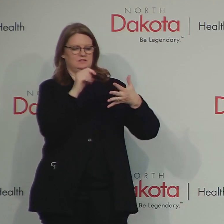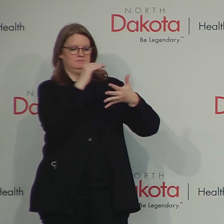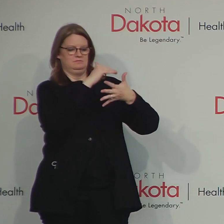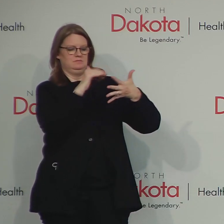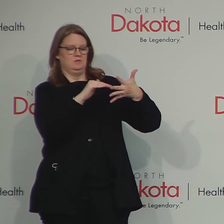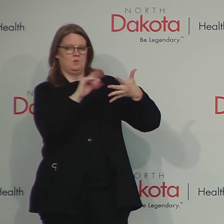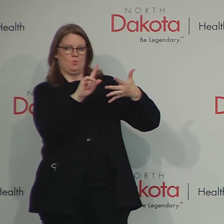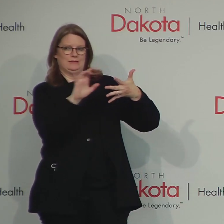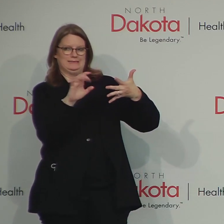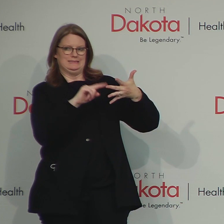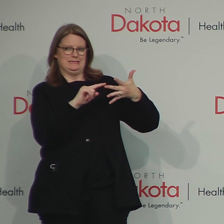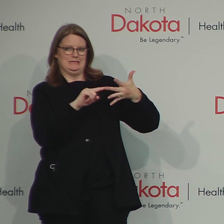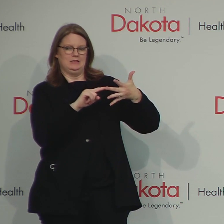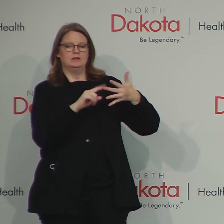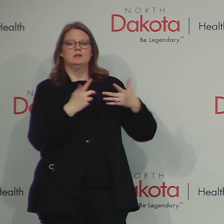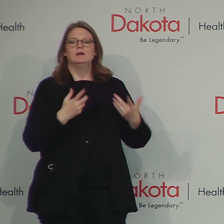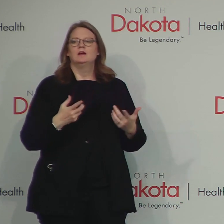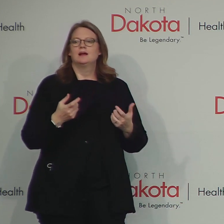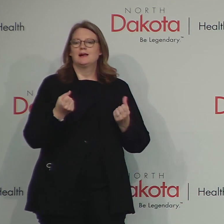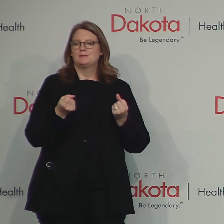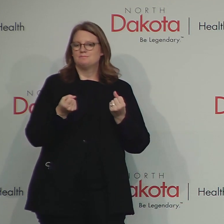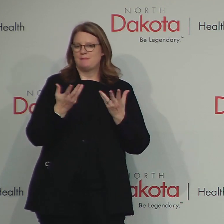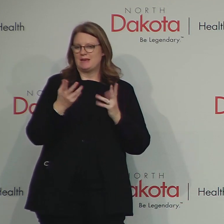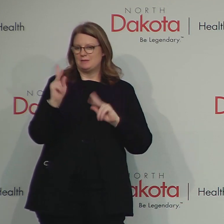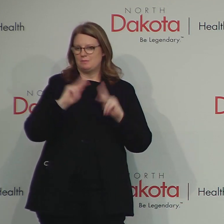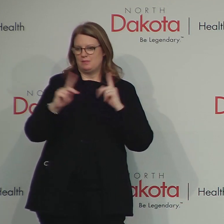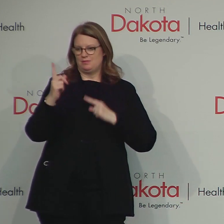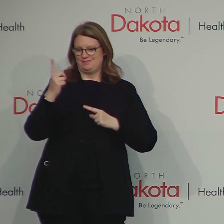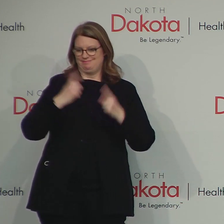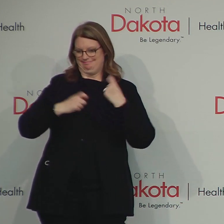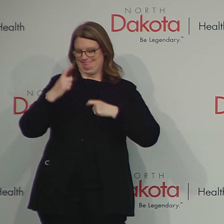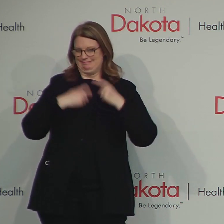I get asked quite a bit on timelines, and it's really hard for